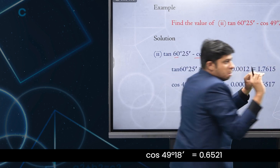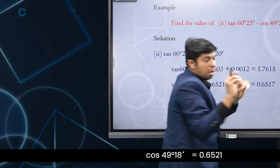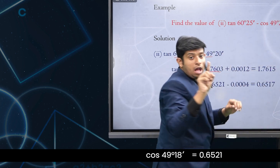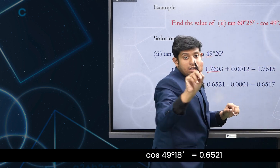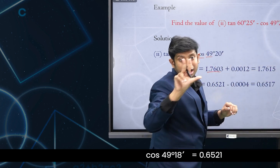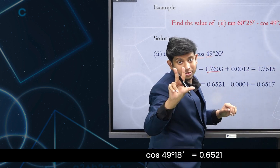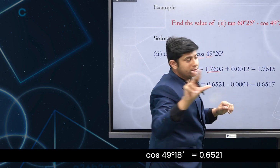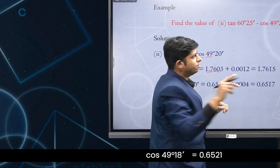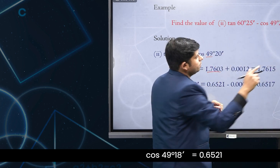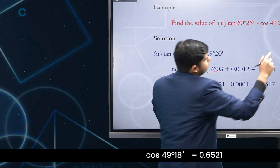0.6521.